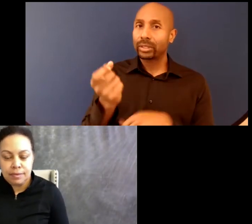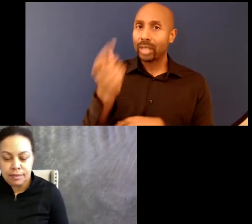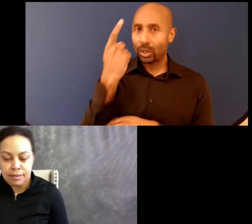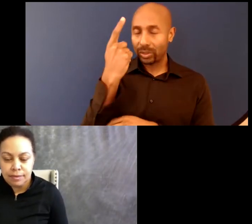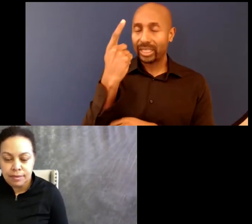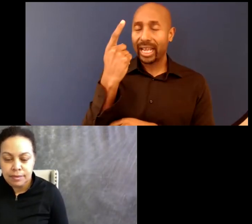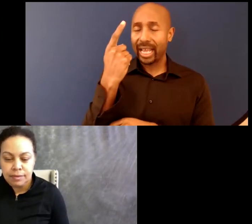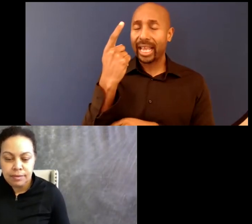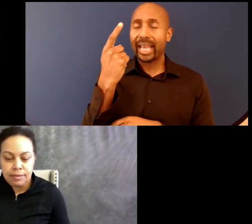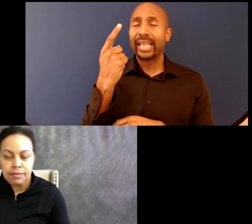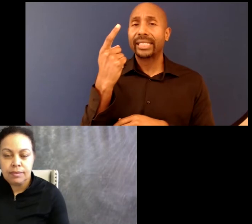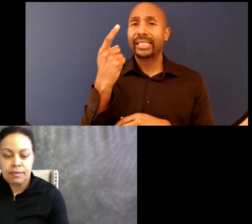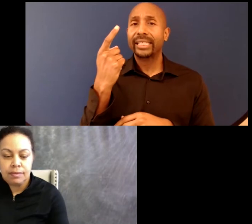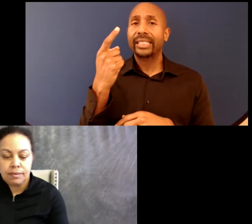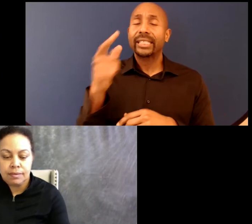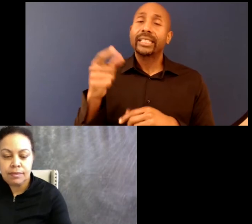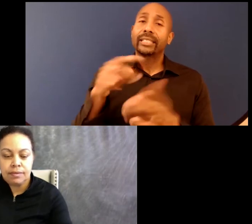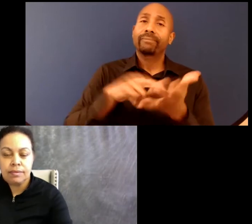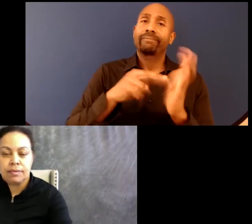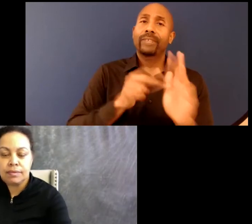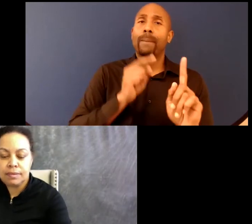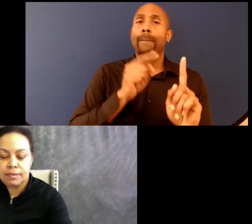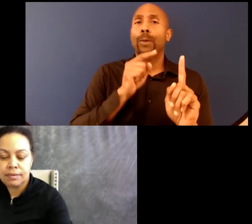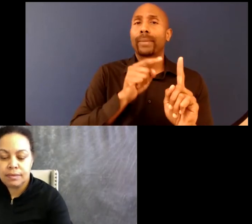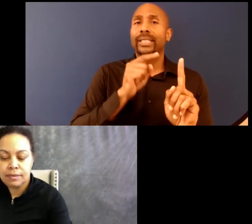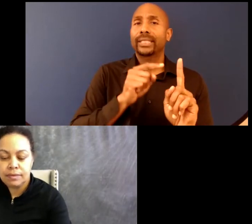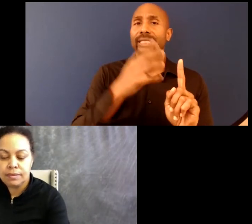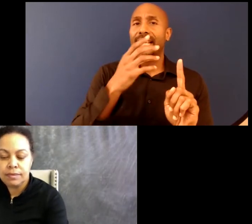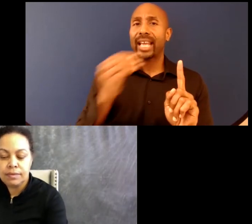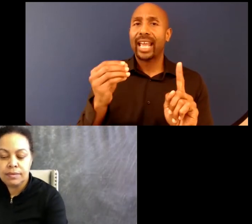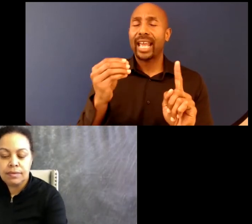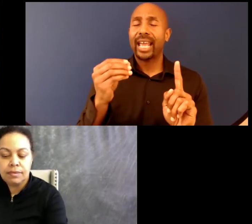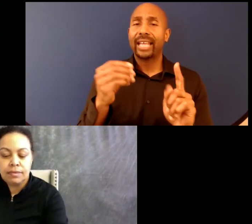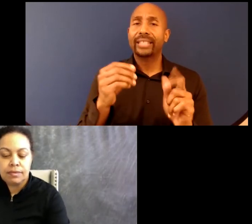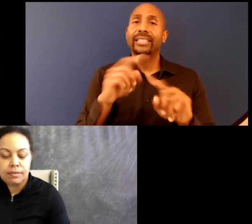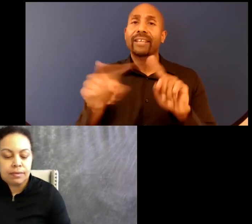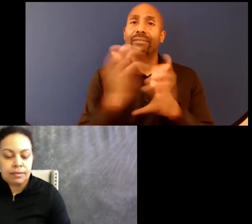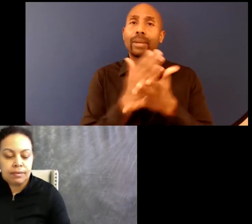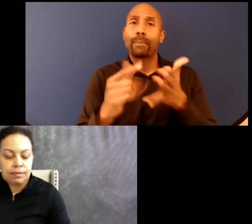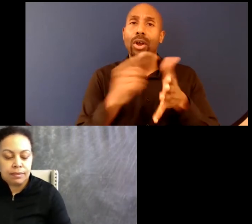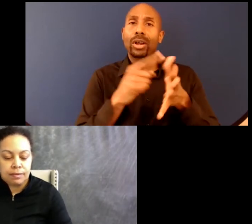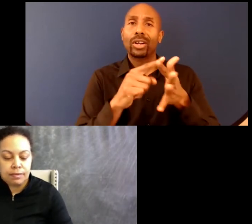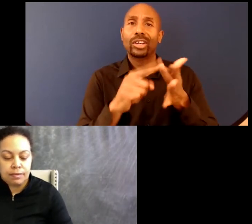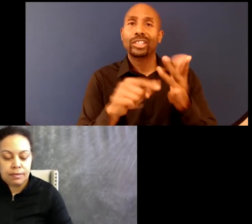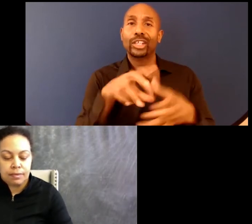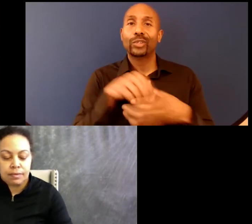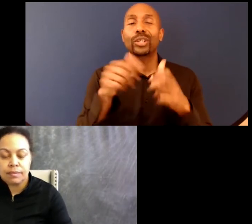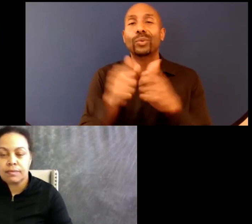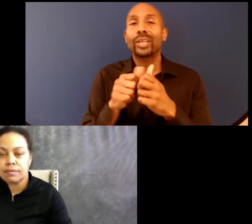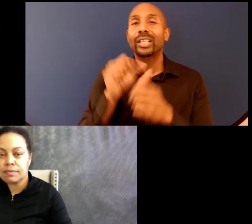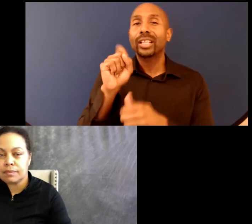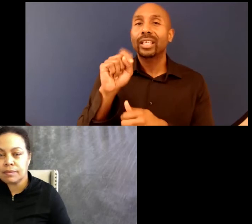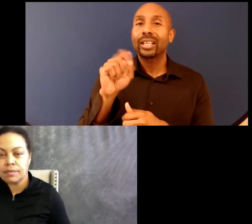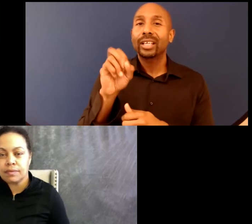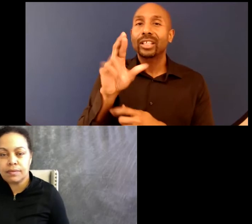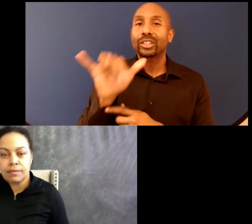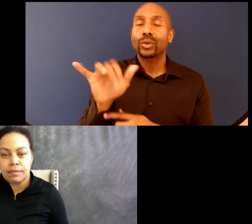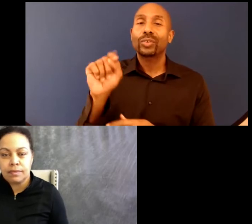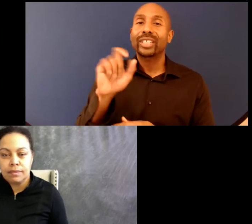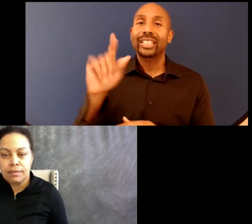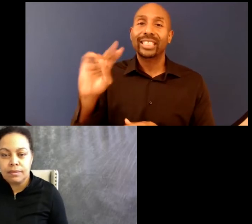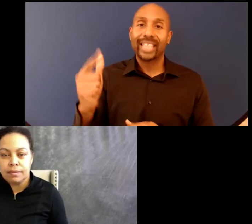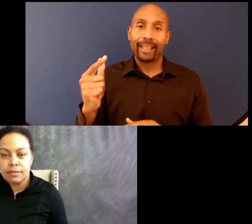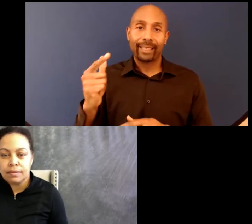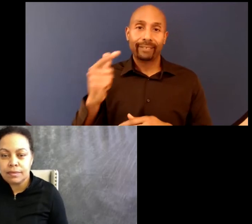the purpose and components of storytelling. Now, human